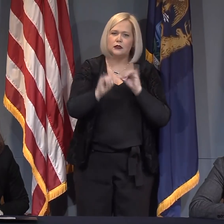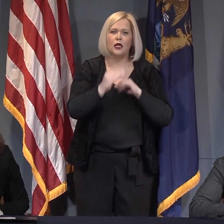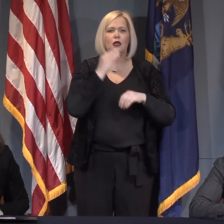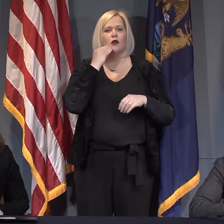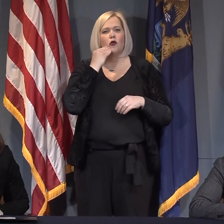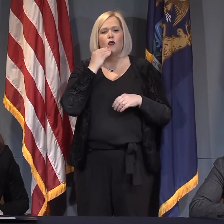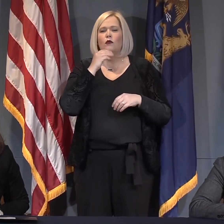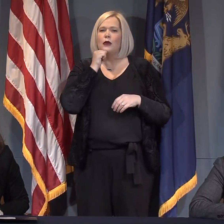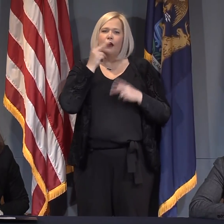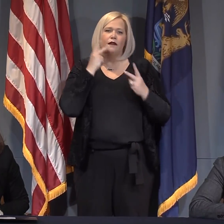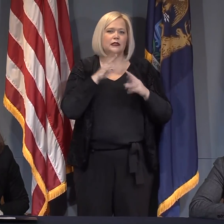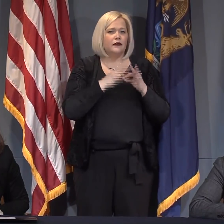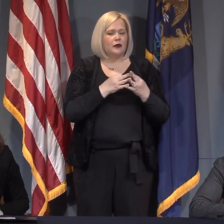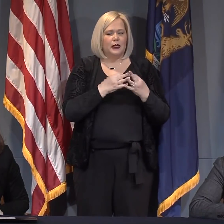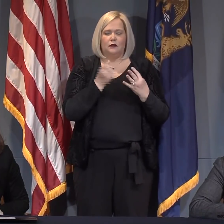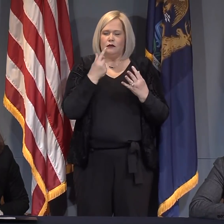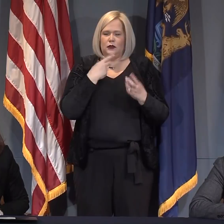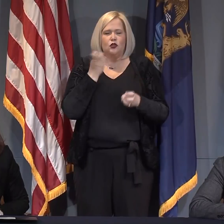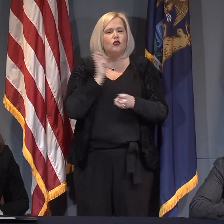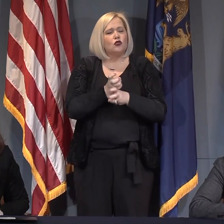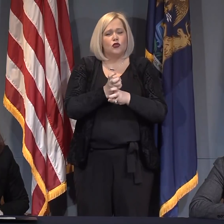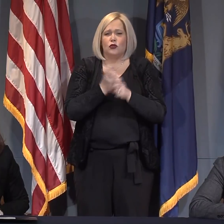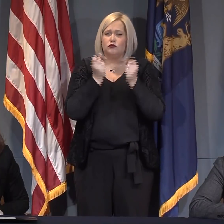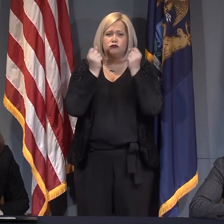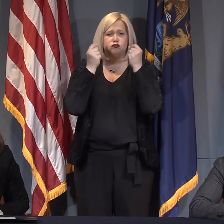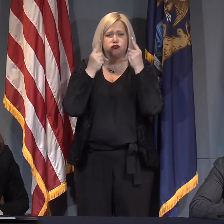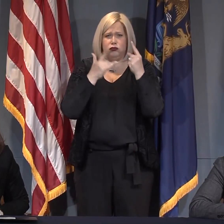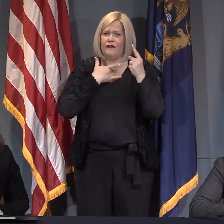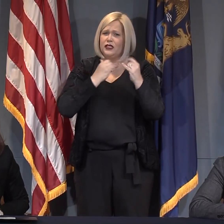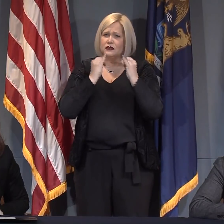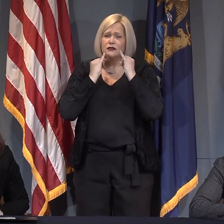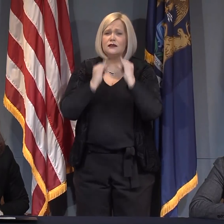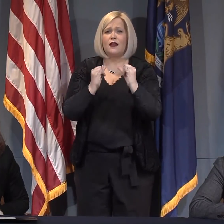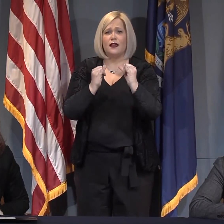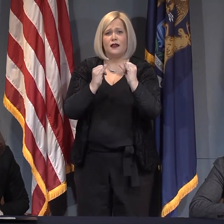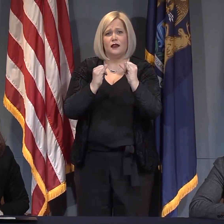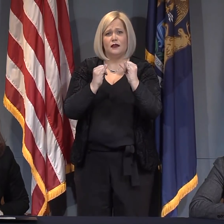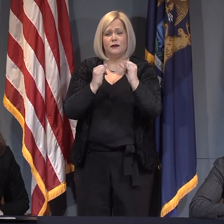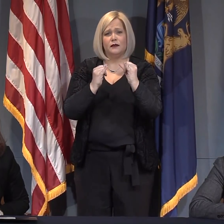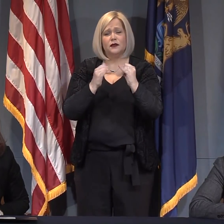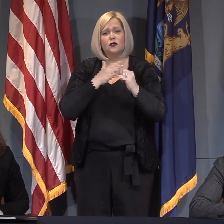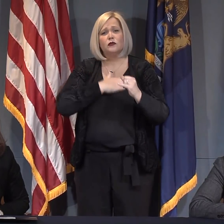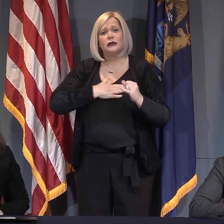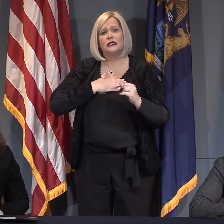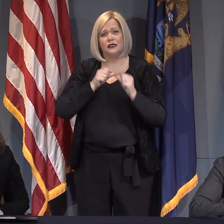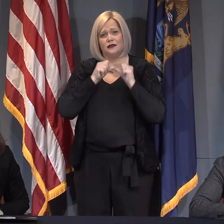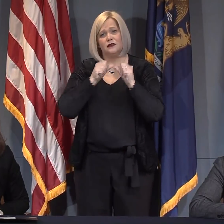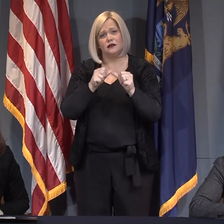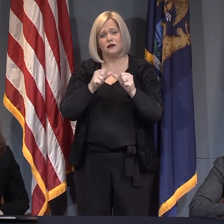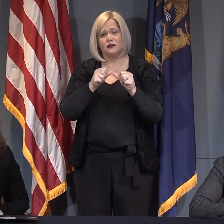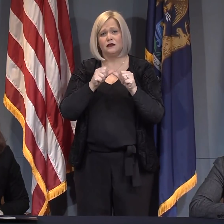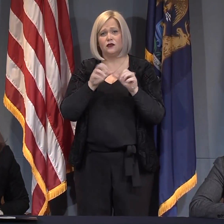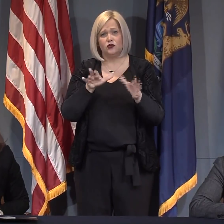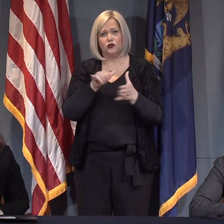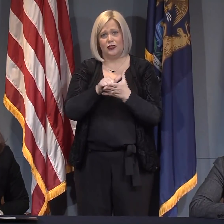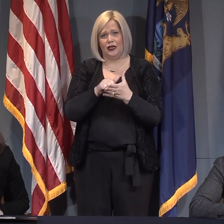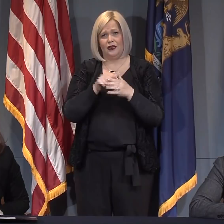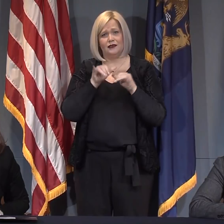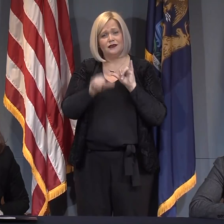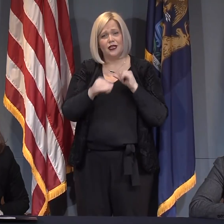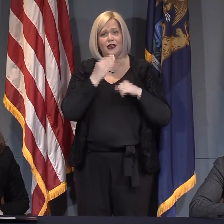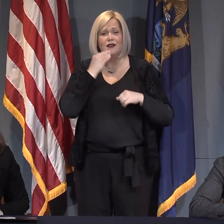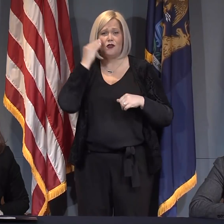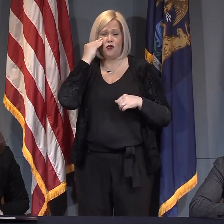seeing your family. It's hard. I feel it too. So please continue to do your part. The quicker that we can